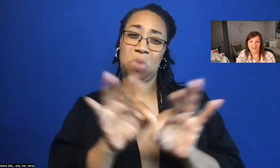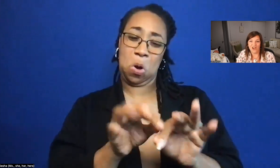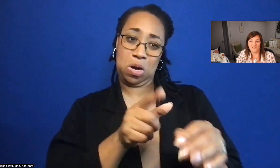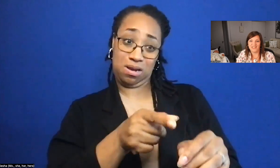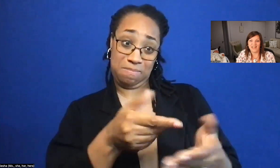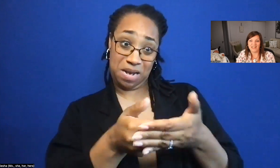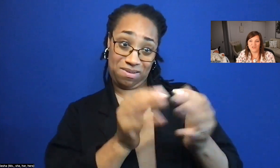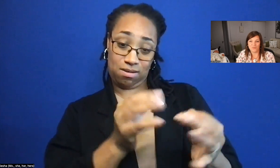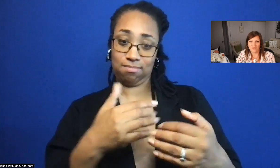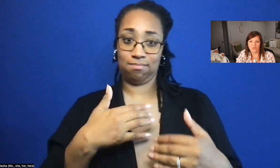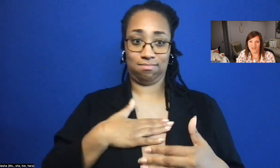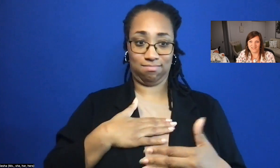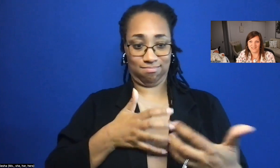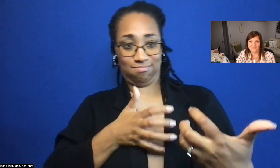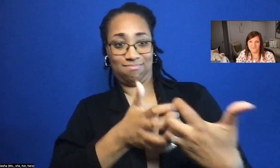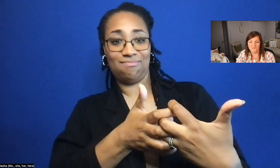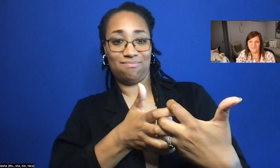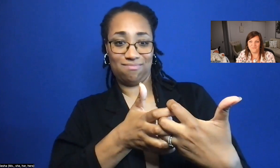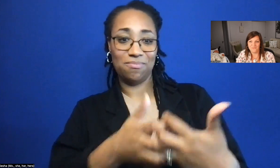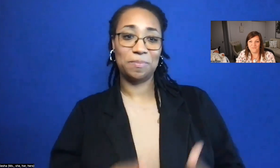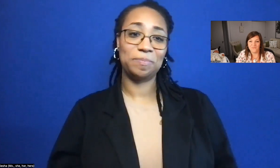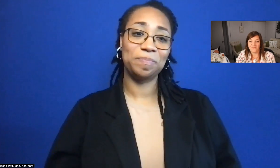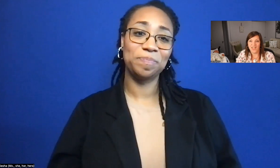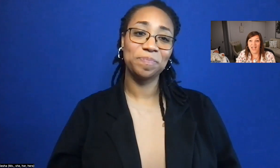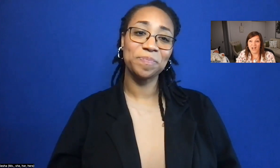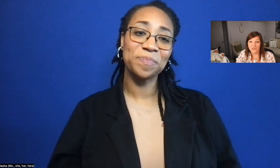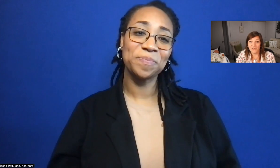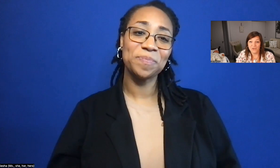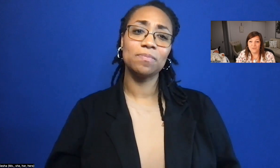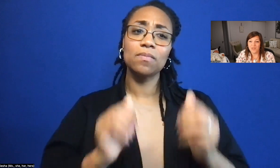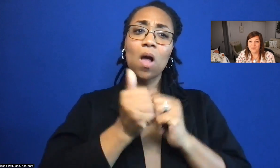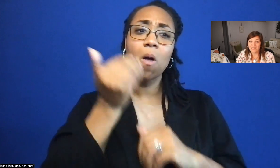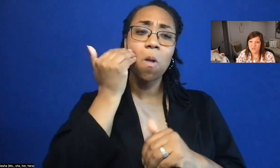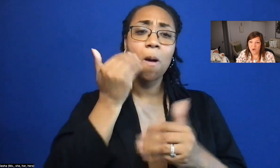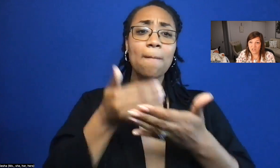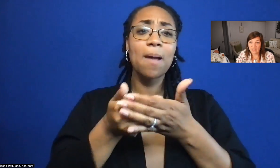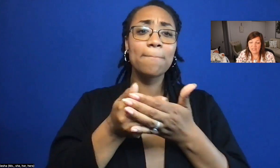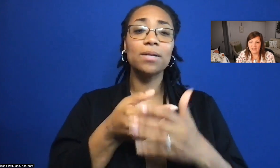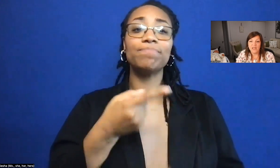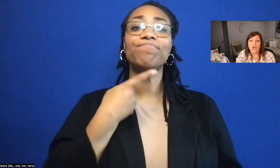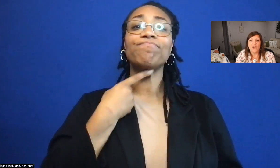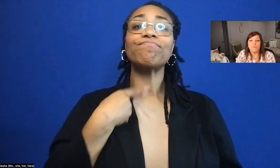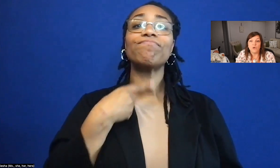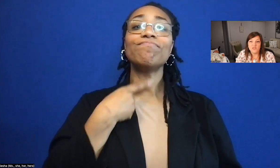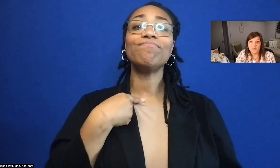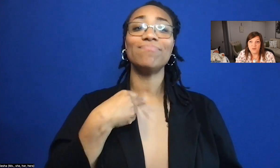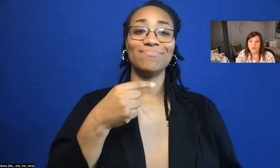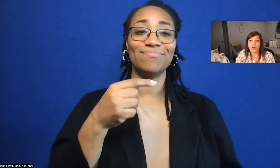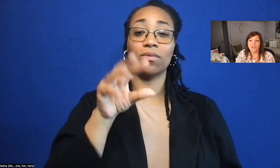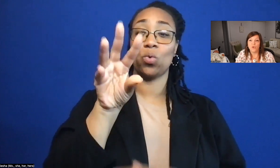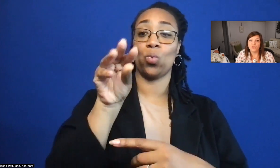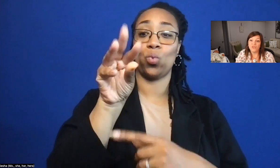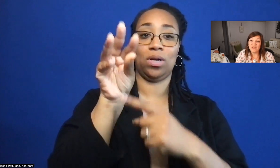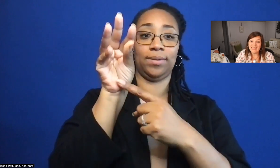long and often as your baby wants. How do you know your baby is swallowing? Most people